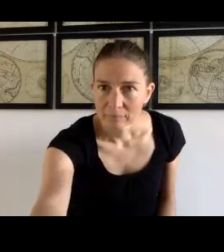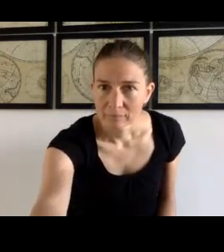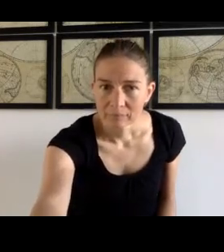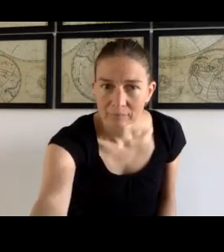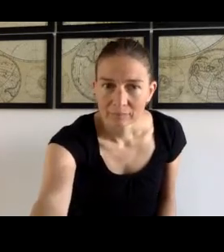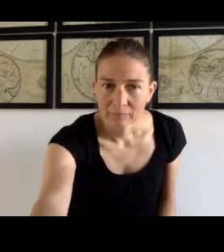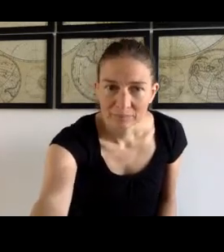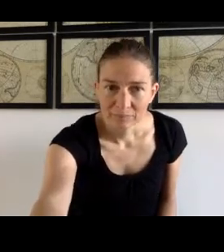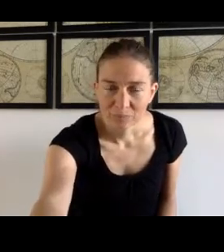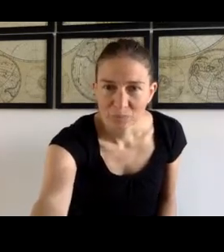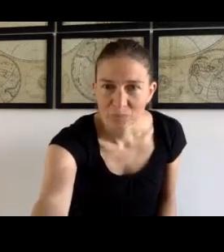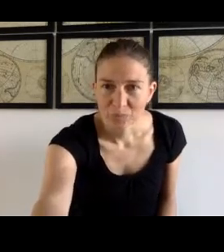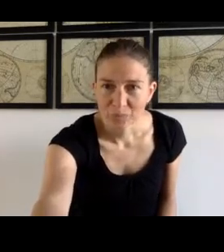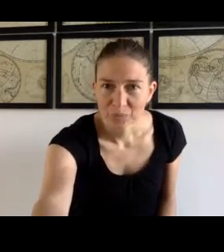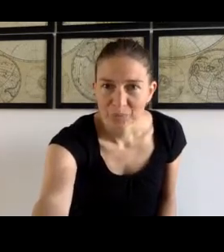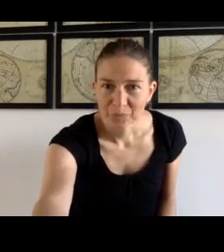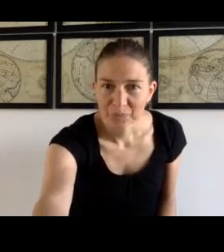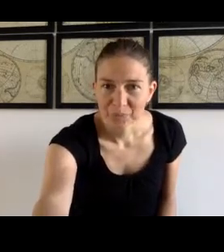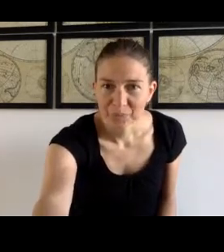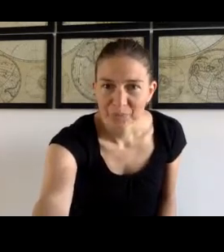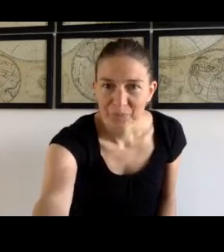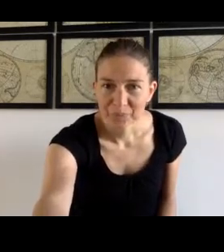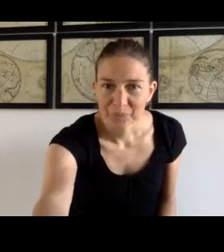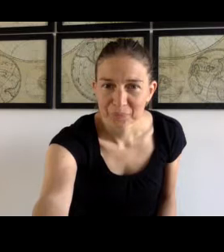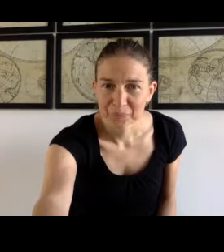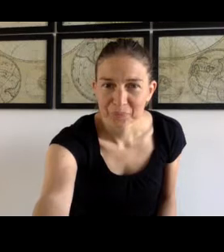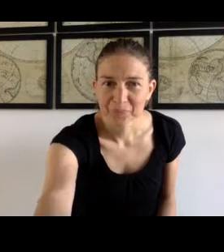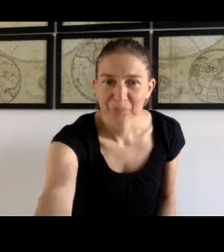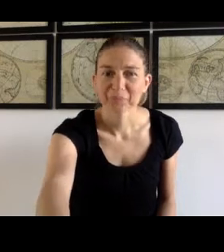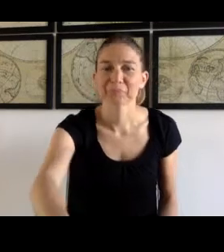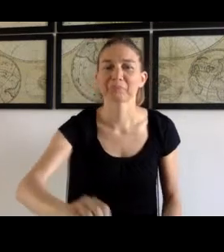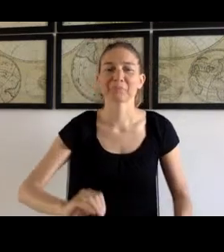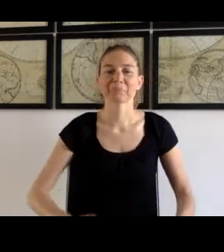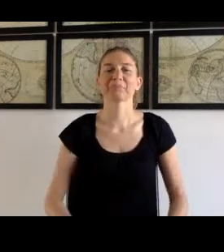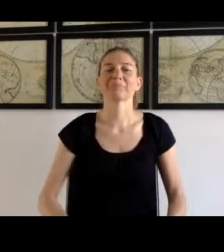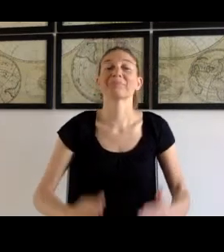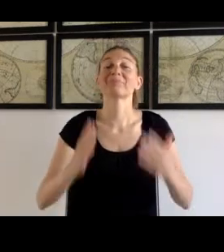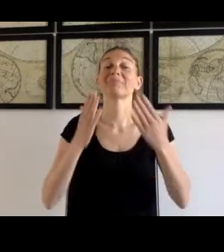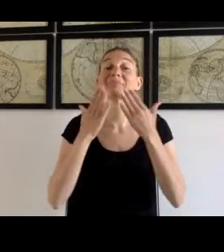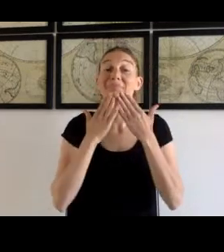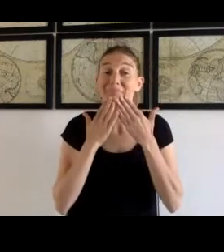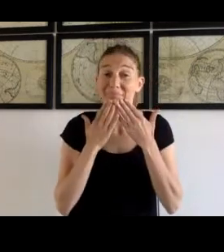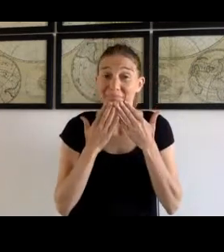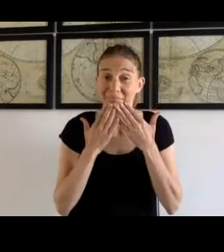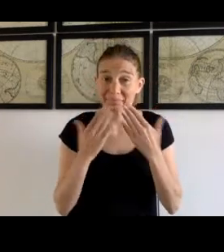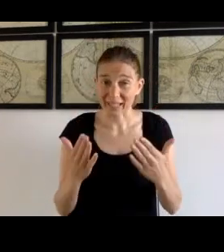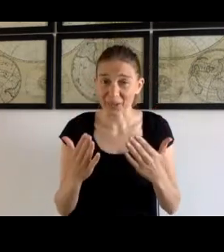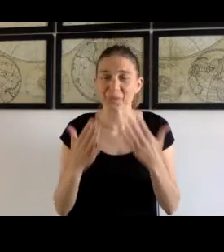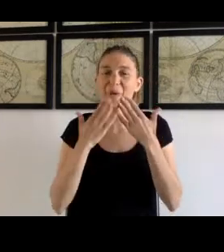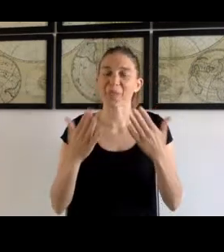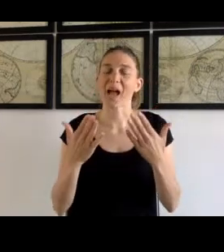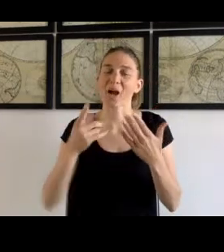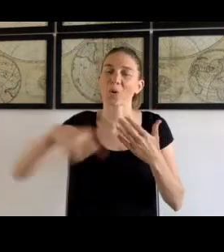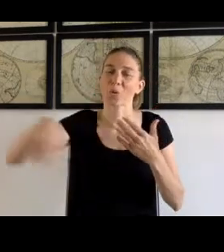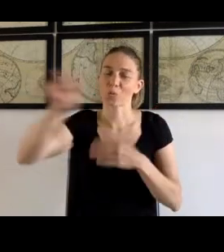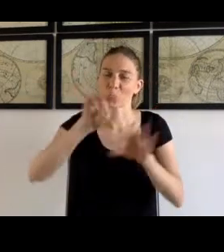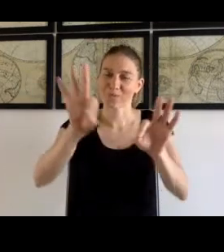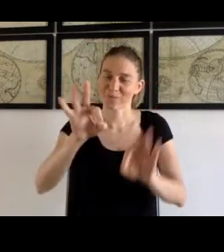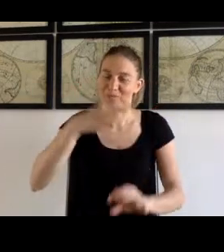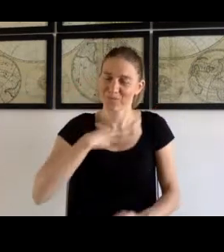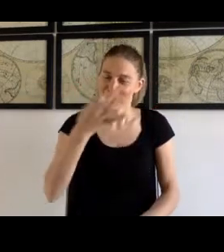Okay. Nadia, I will hand over to you. Thank you very much. Thank you very much. Thank you for inviting me to speak at this important